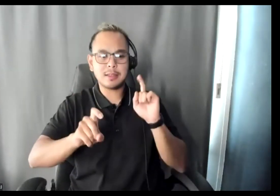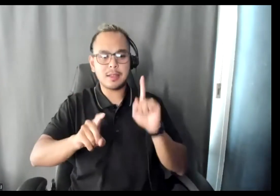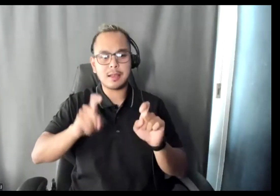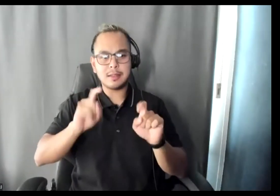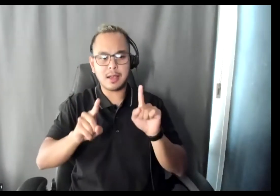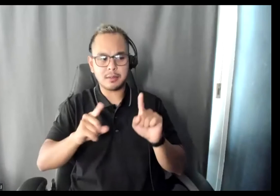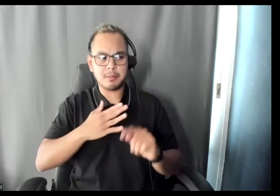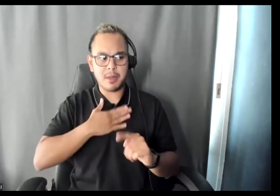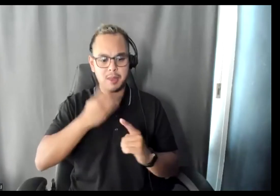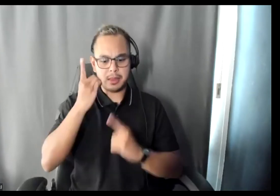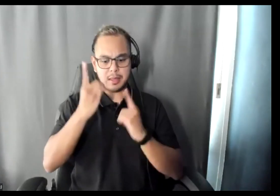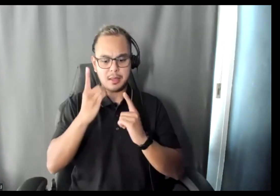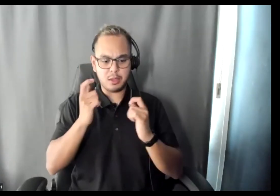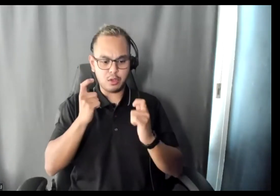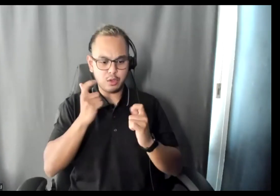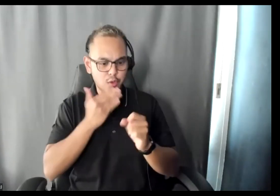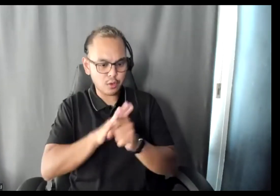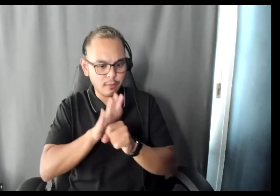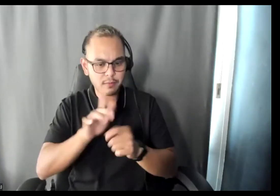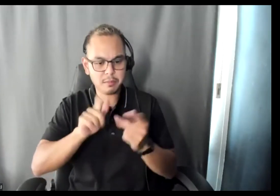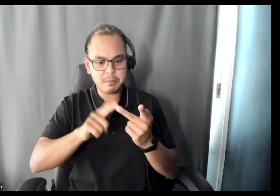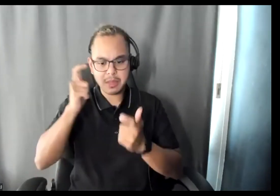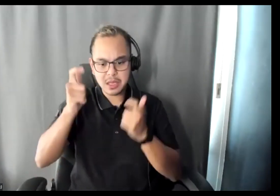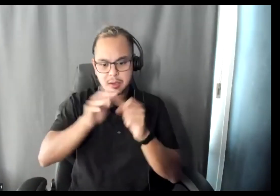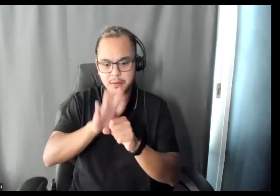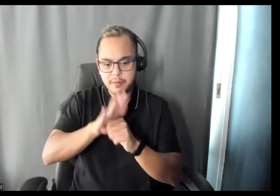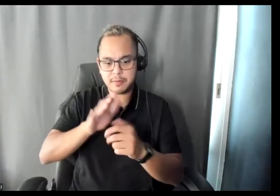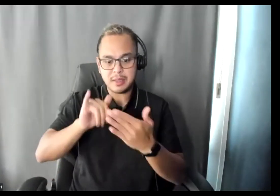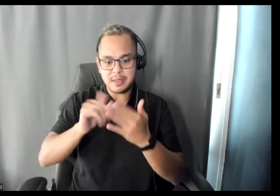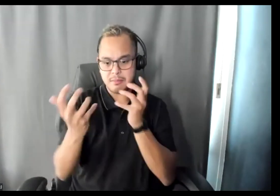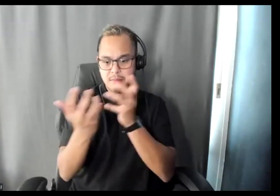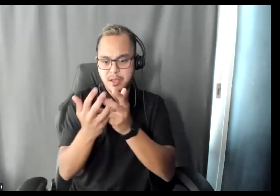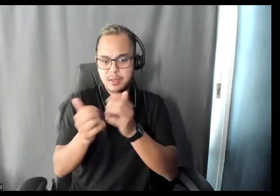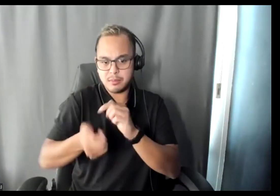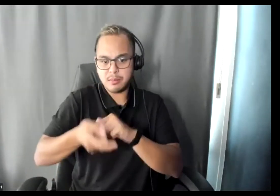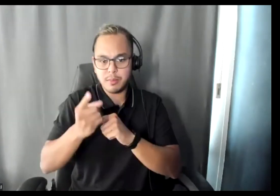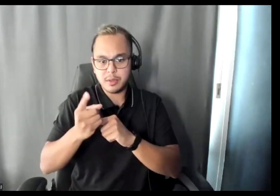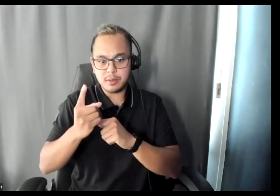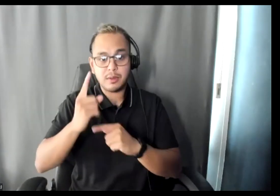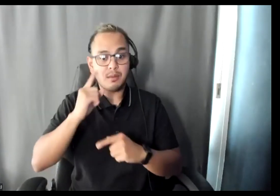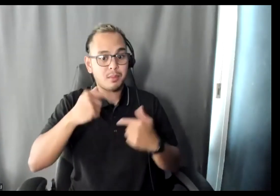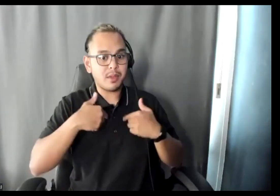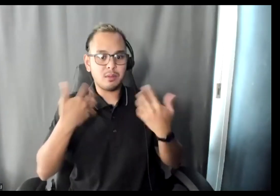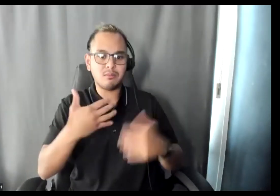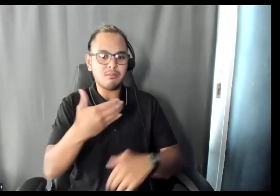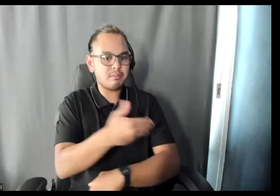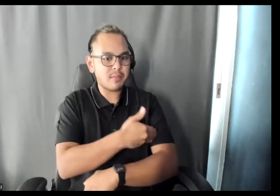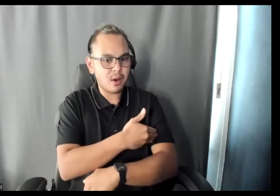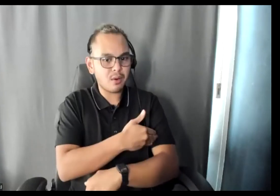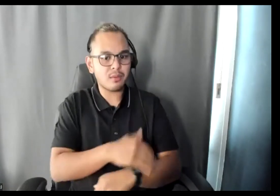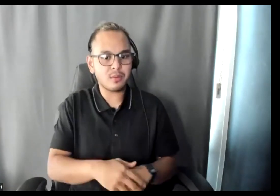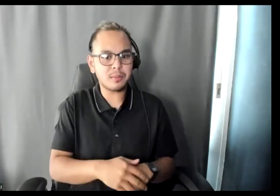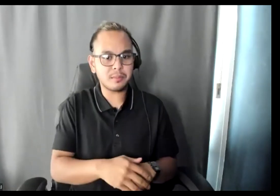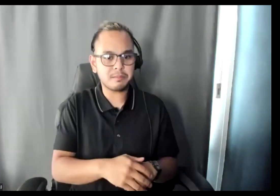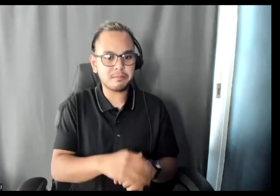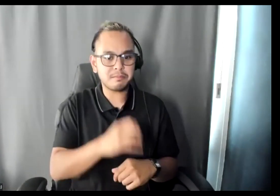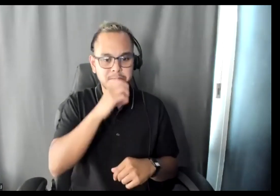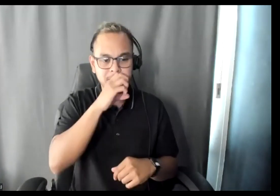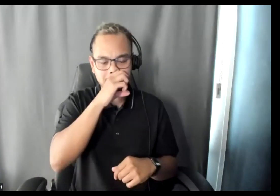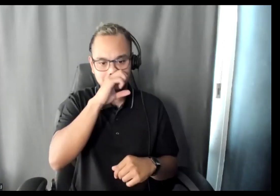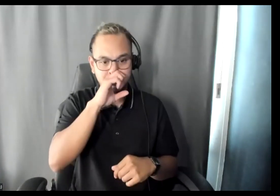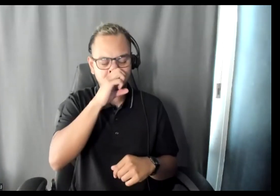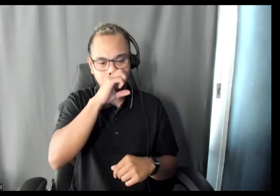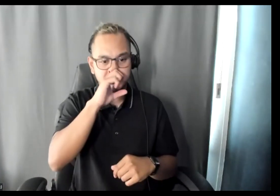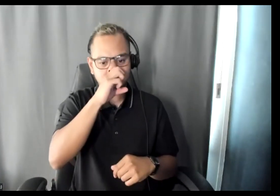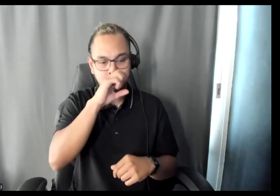my thinking bold enough? Is my vision bold enough? Does it meet the moment? And to me, that's a powerful question. I love that.